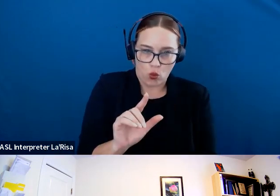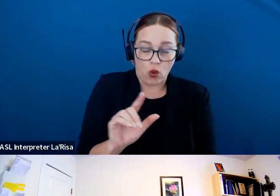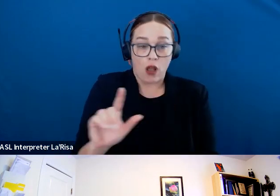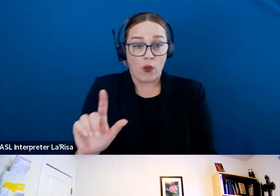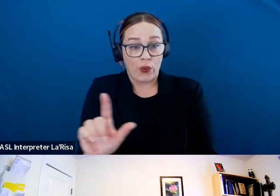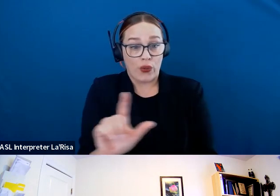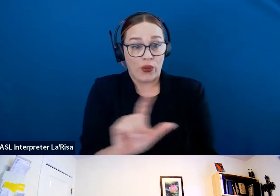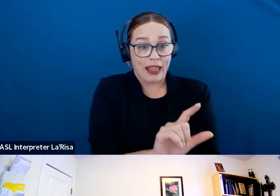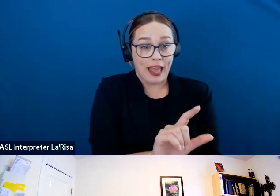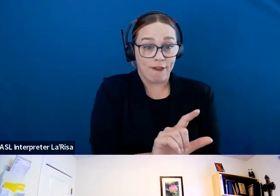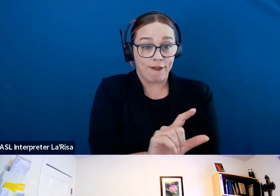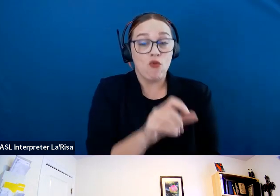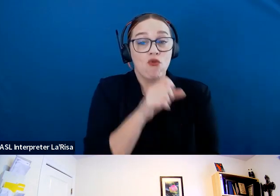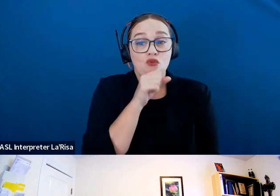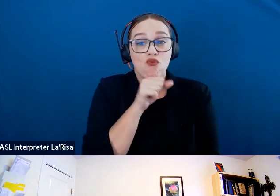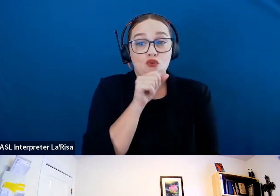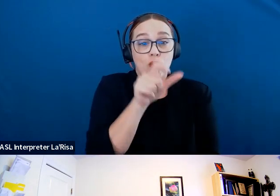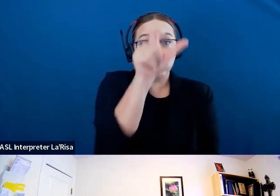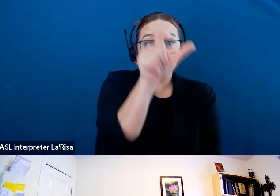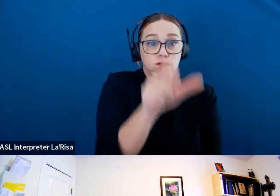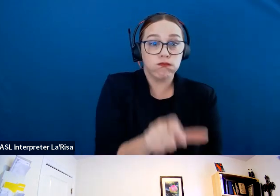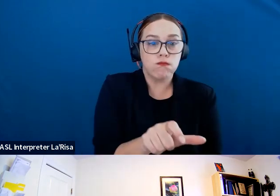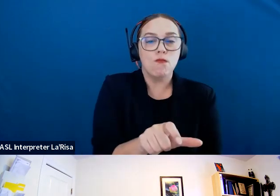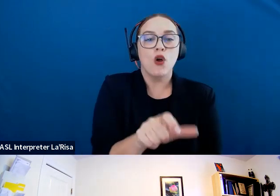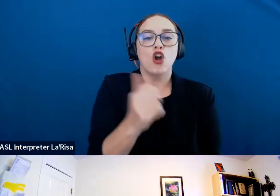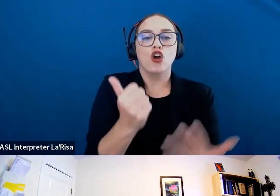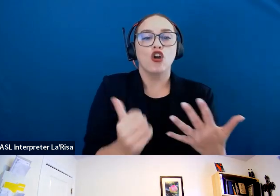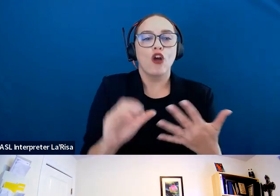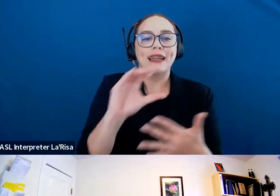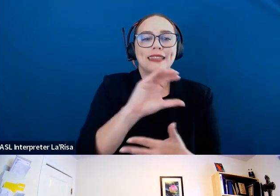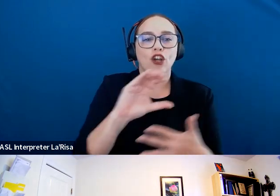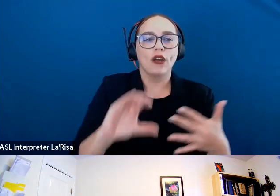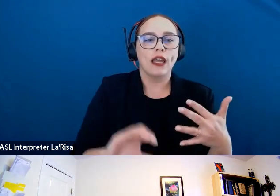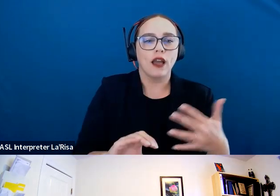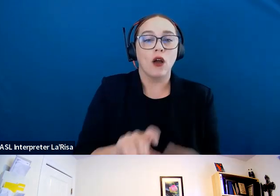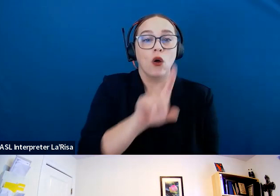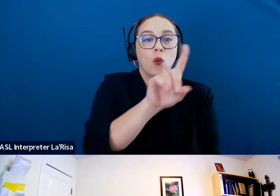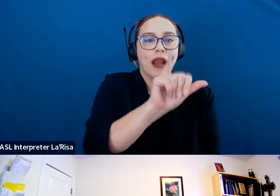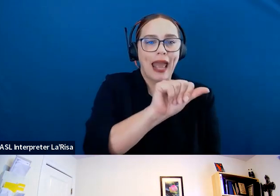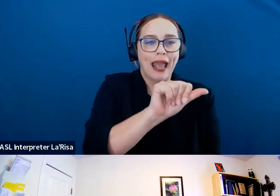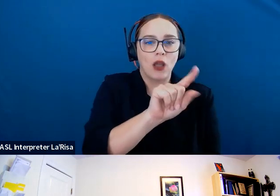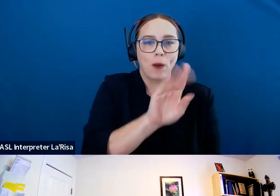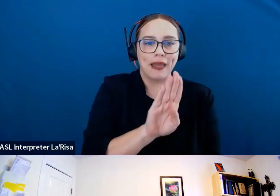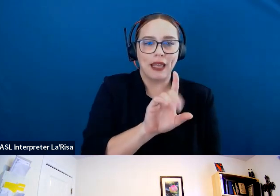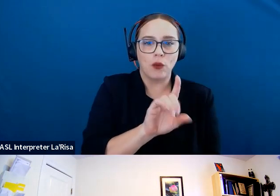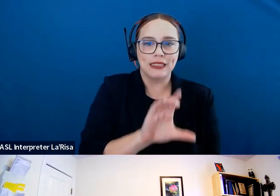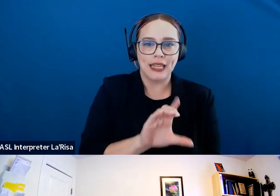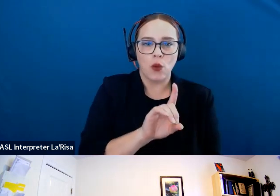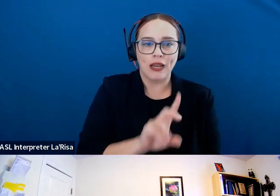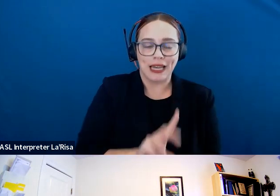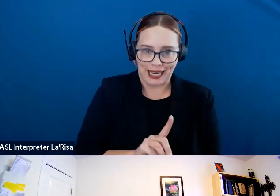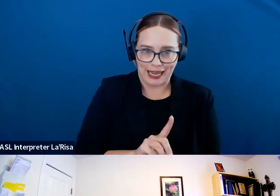see criteria number. We've got 1A, 1B, 1C, 1D. And at the top,